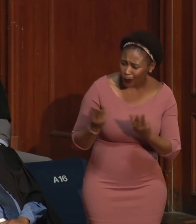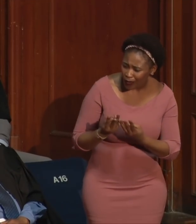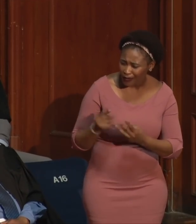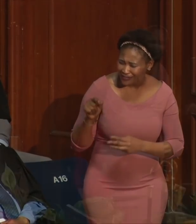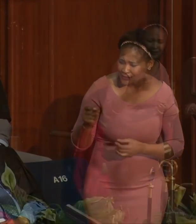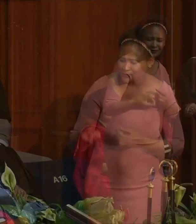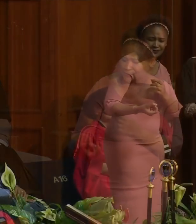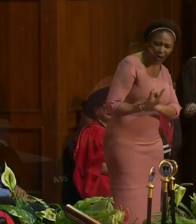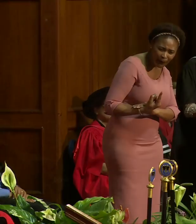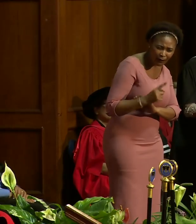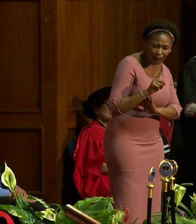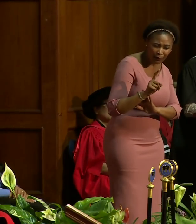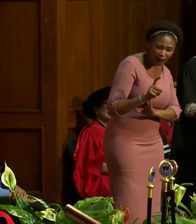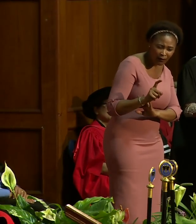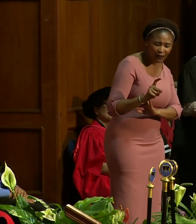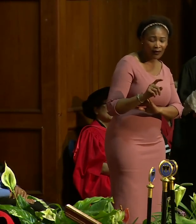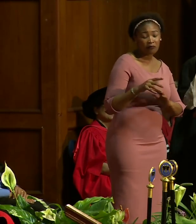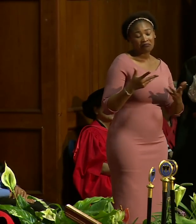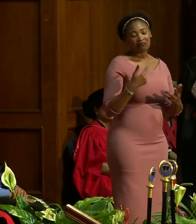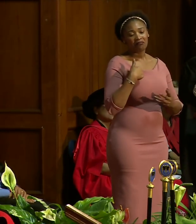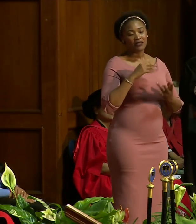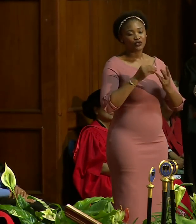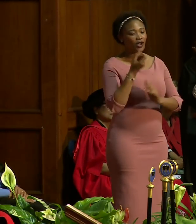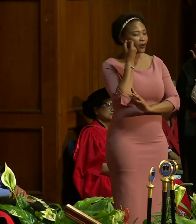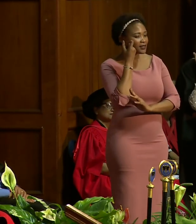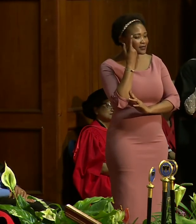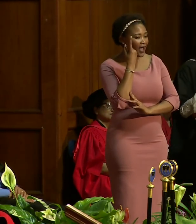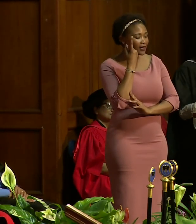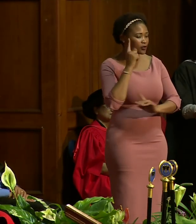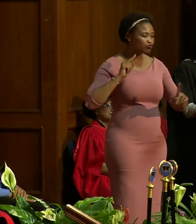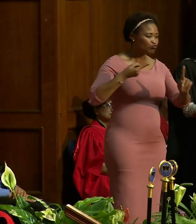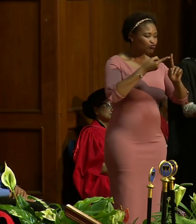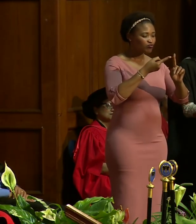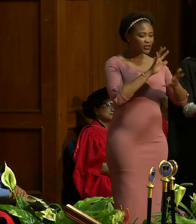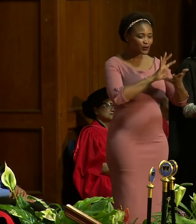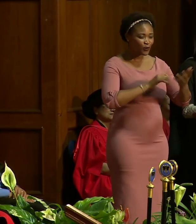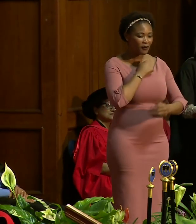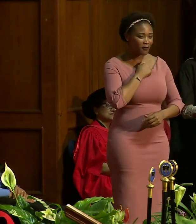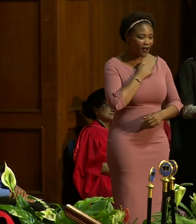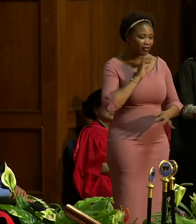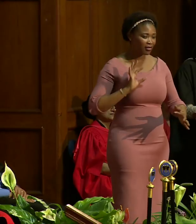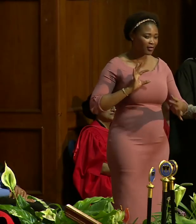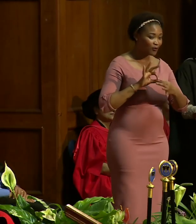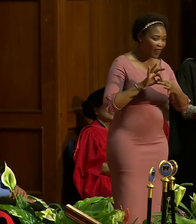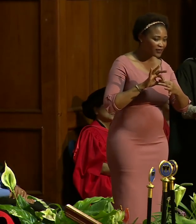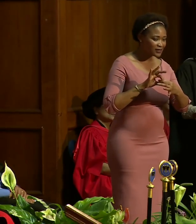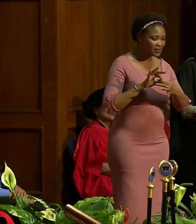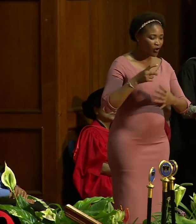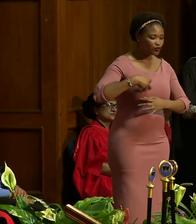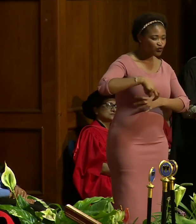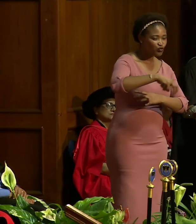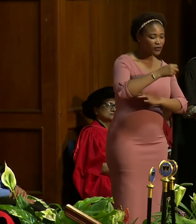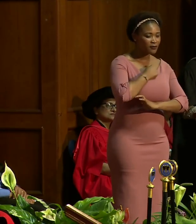happen? In trying to understand the purpose of my story, the relevance of my